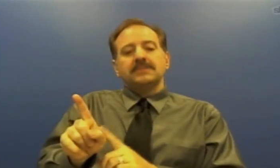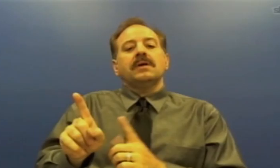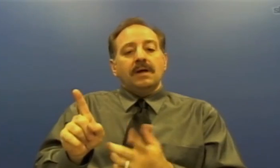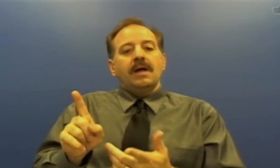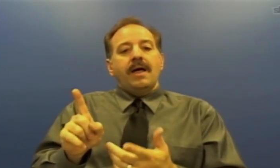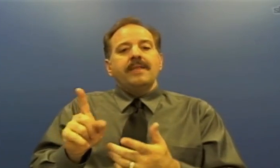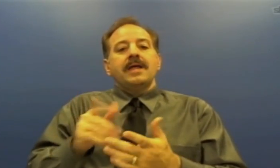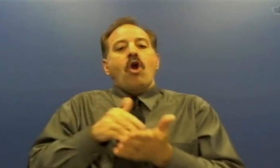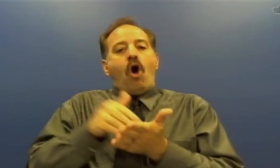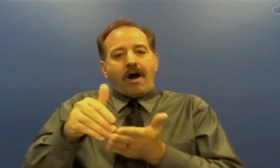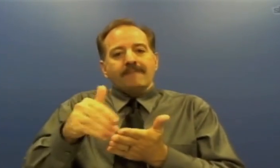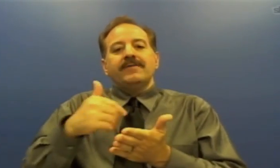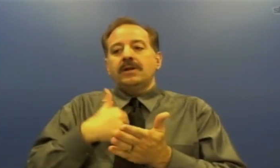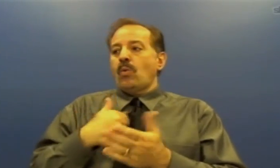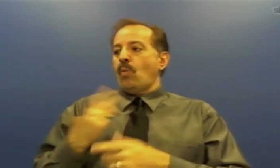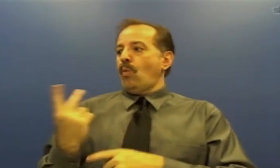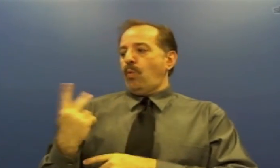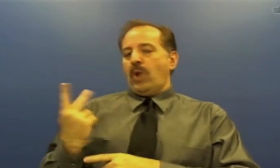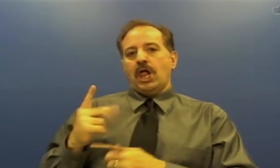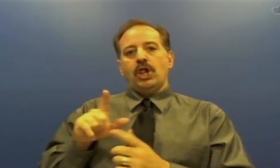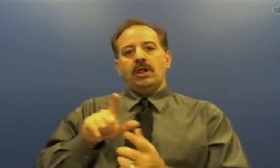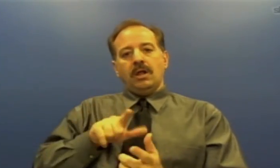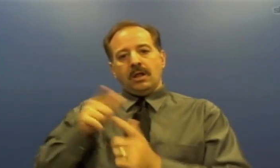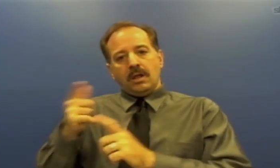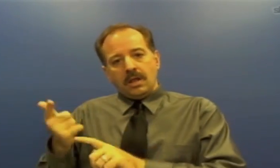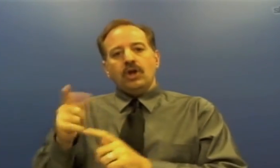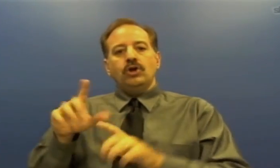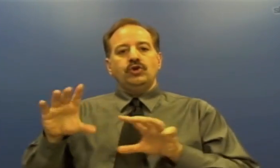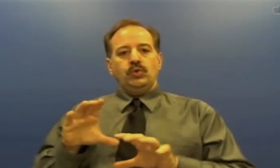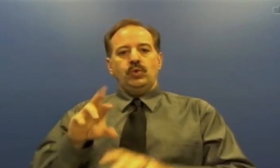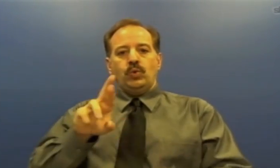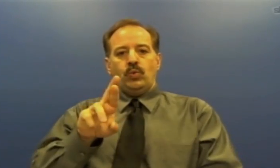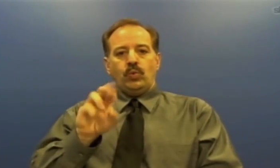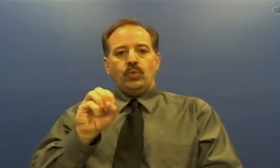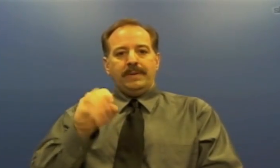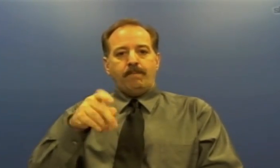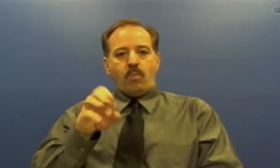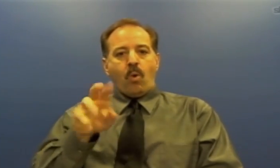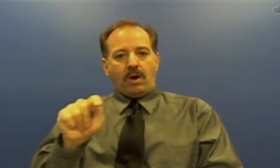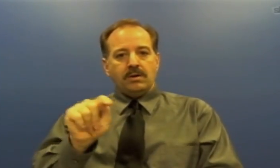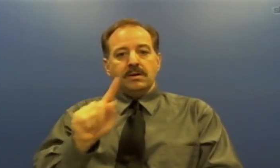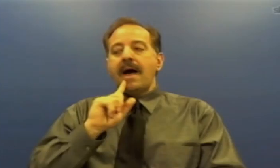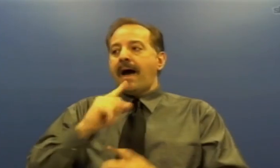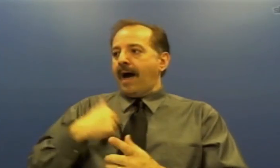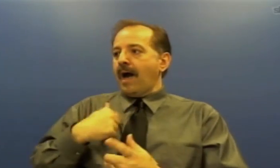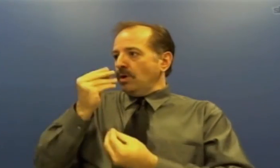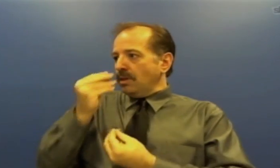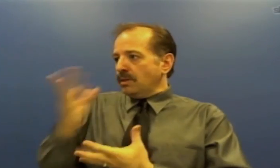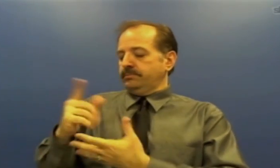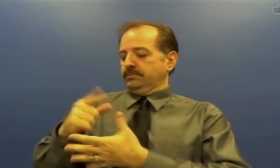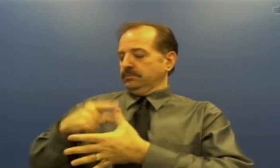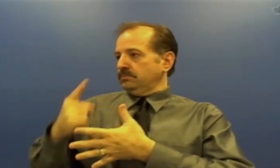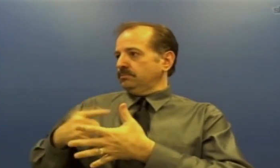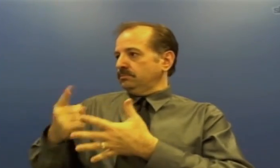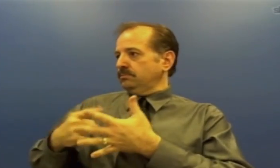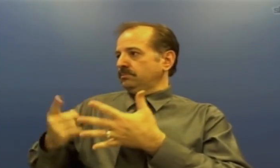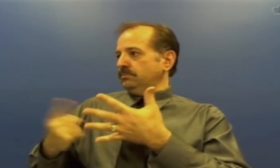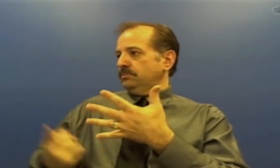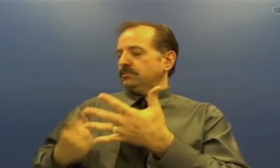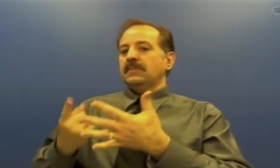on to relieve me, very often we would spend a couple of minutes and do the same kind of reporting out. I would